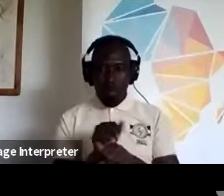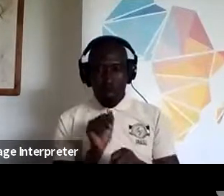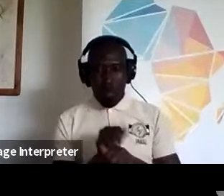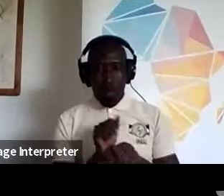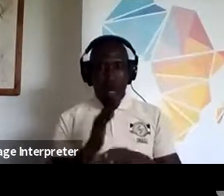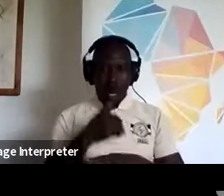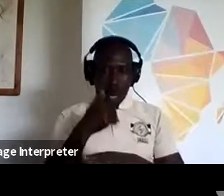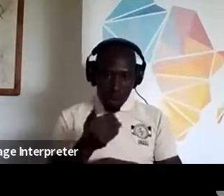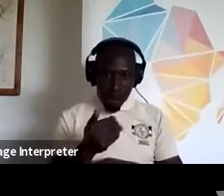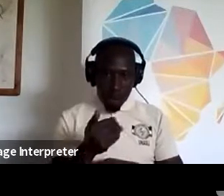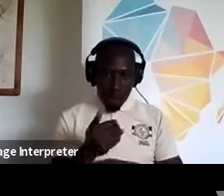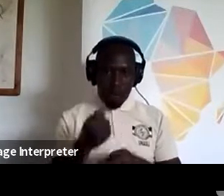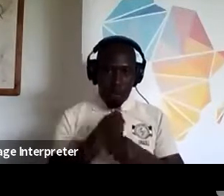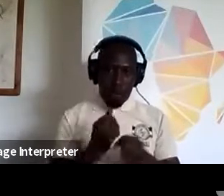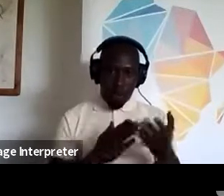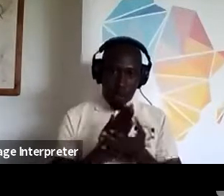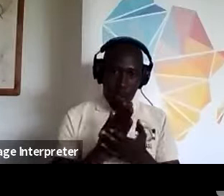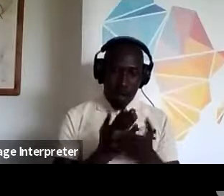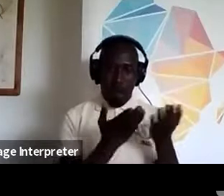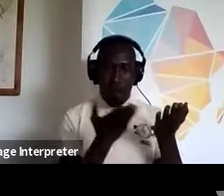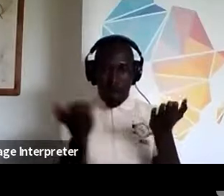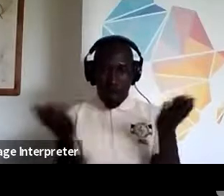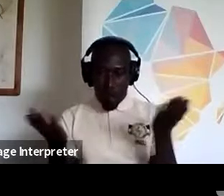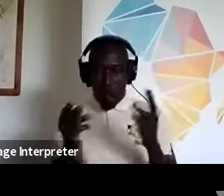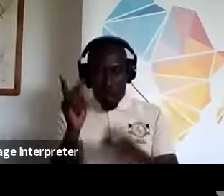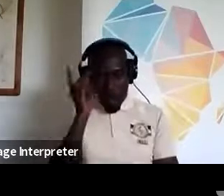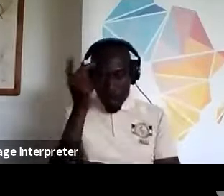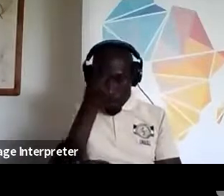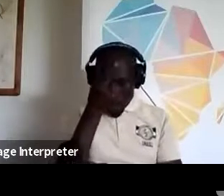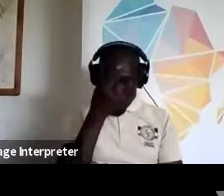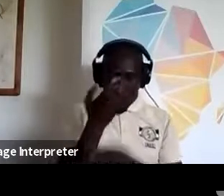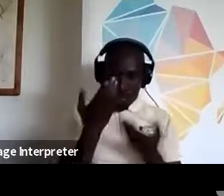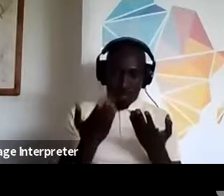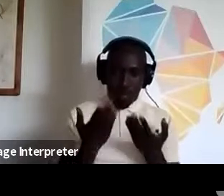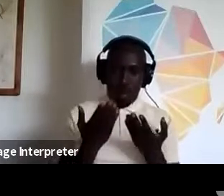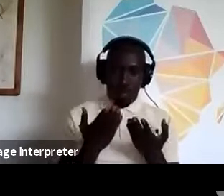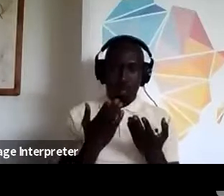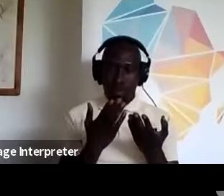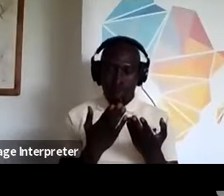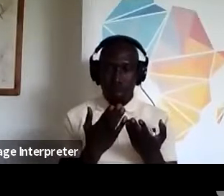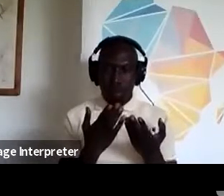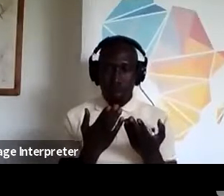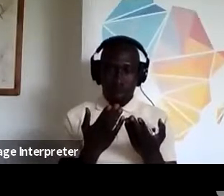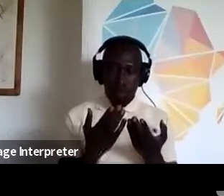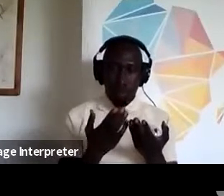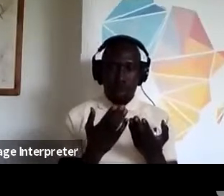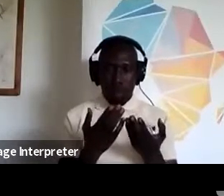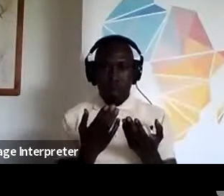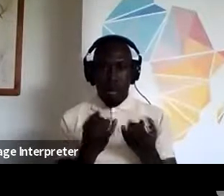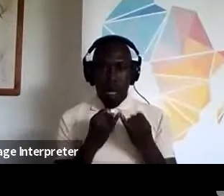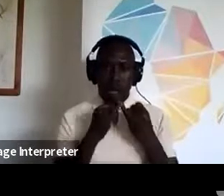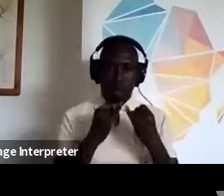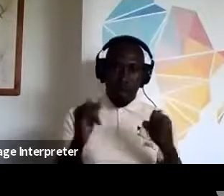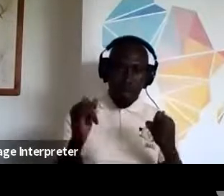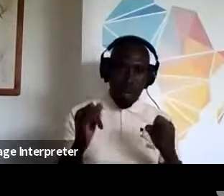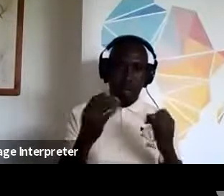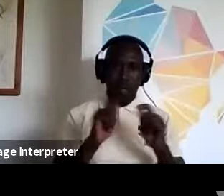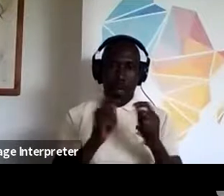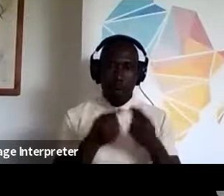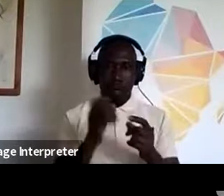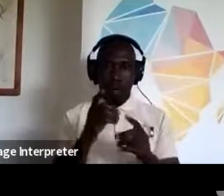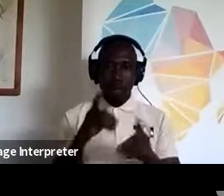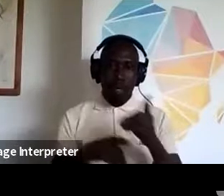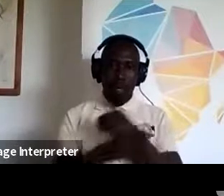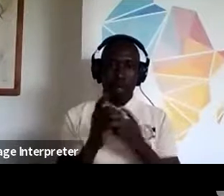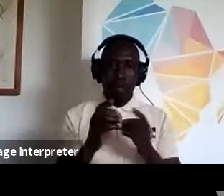that to make sure that these policies actually deliver in terms of disability rights. So